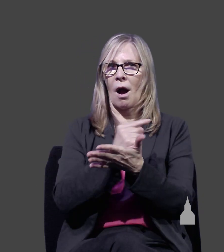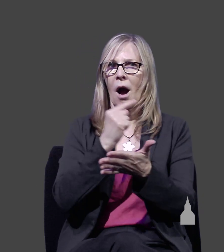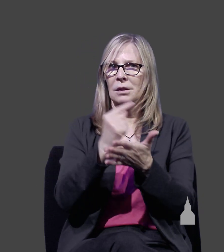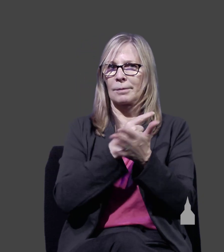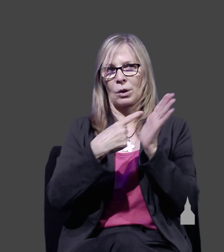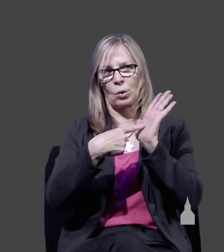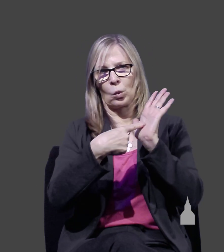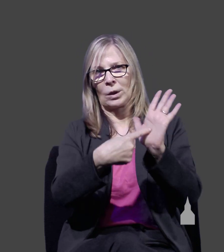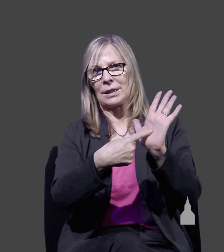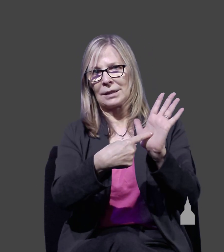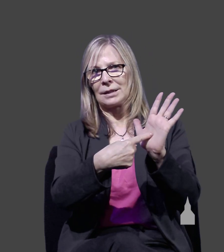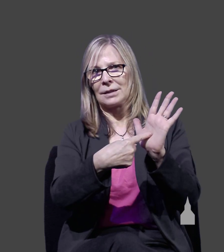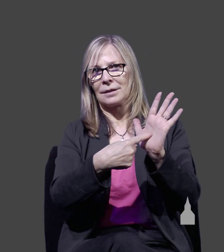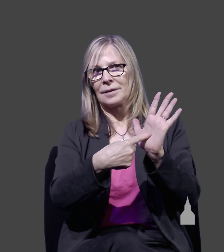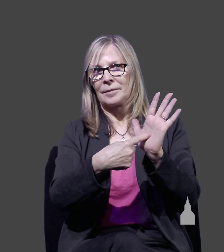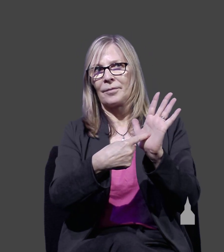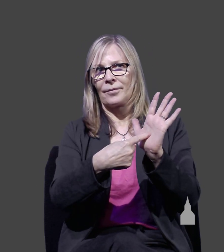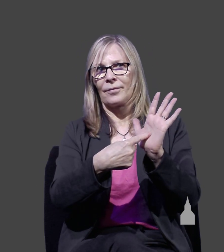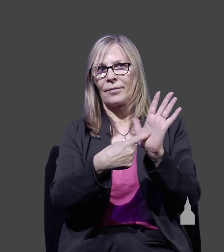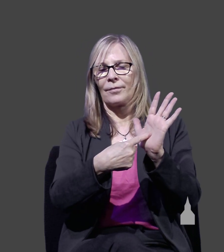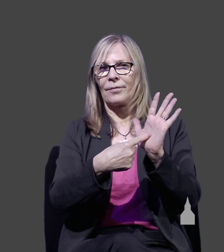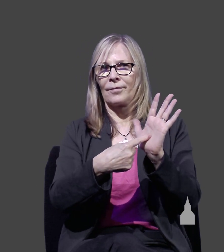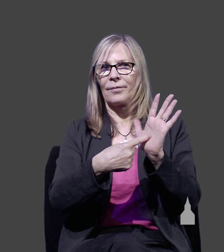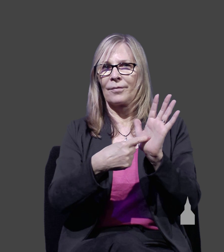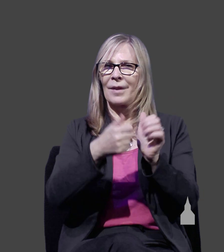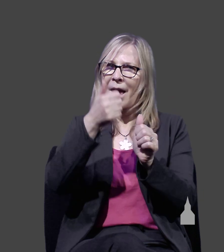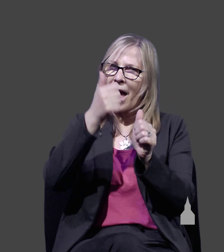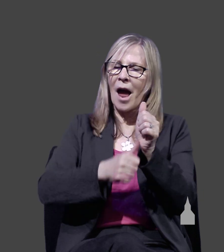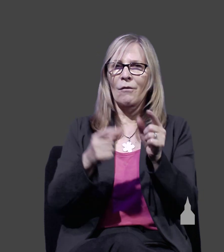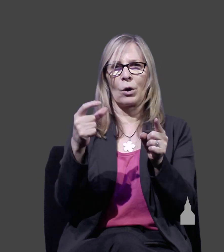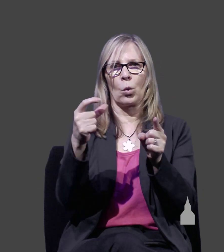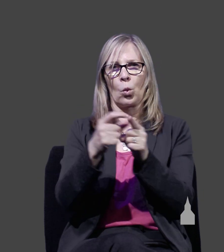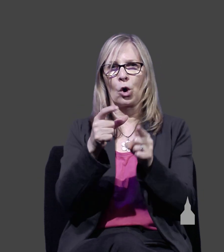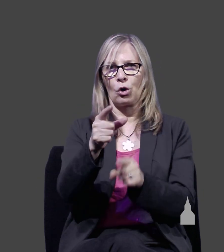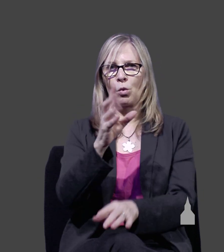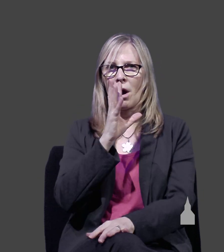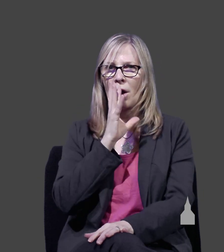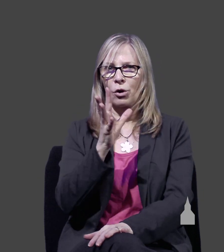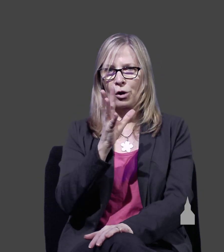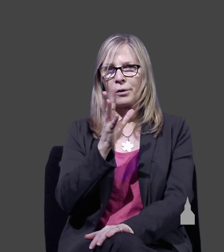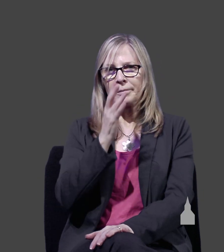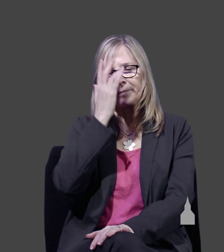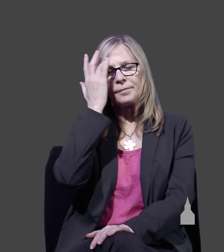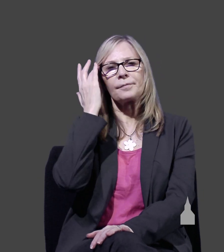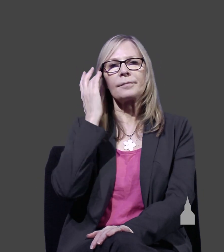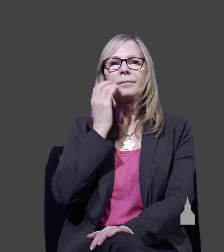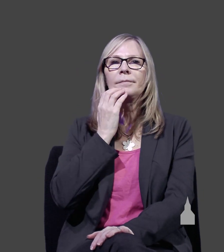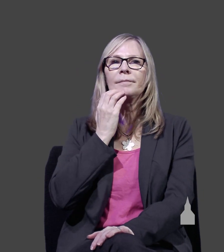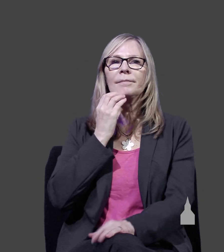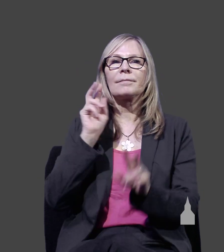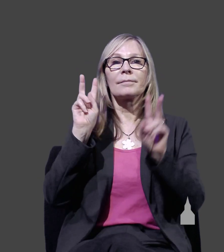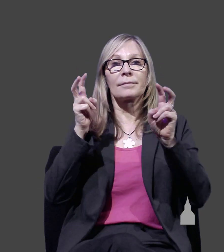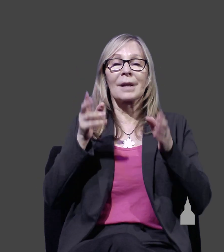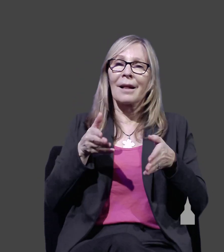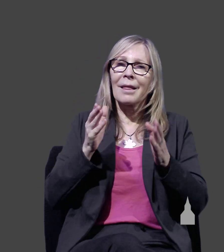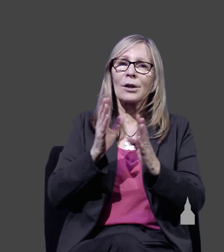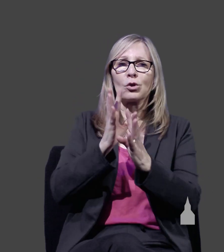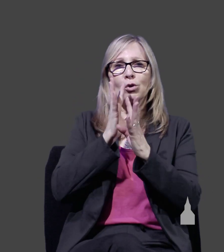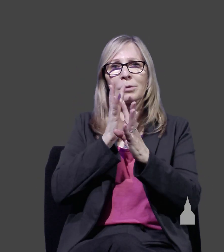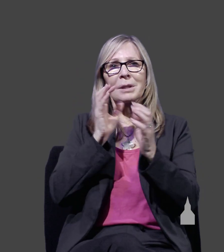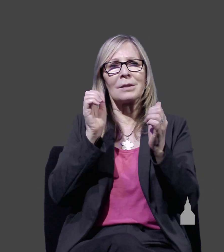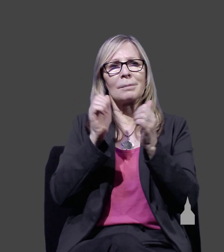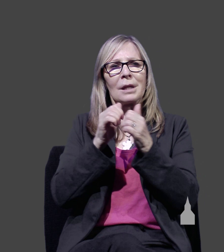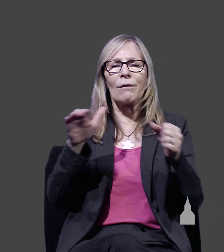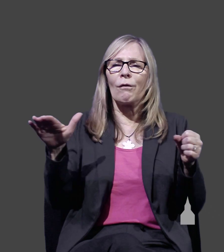utter impacts your gospel witness. We see this in verse 6. Let your speech always be with grace, as